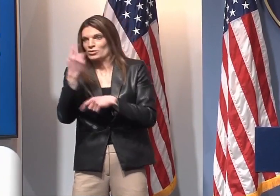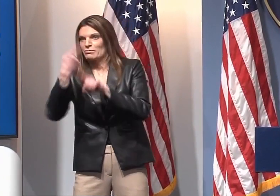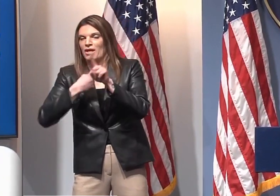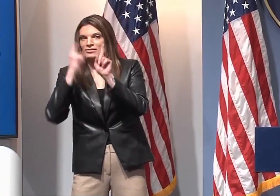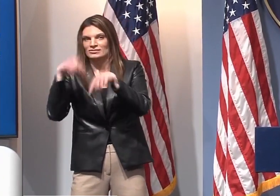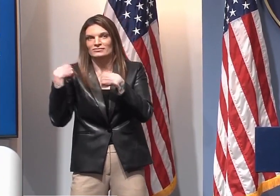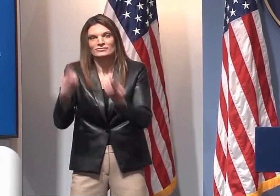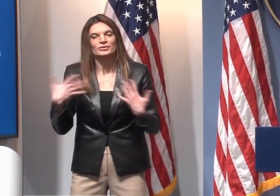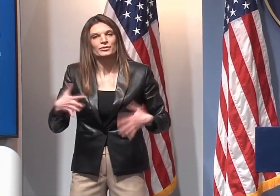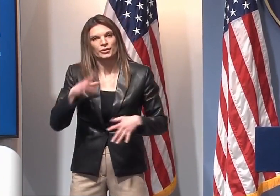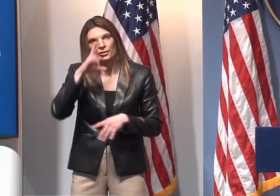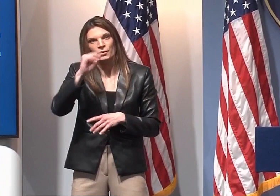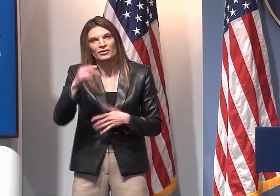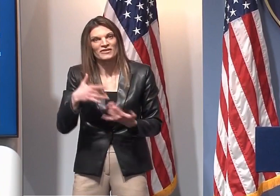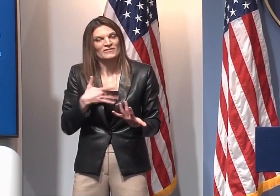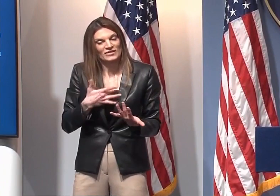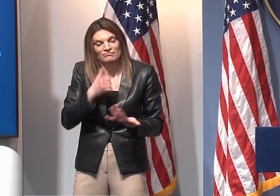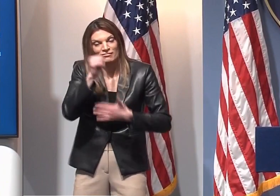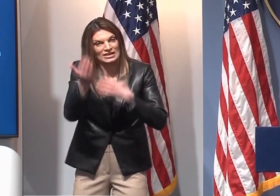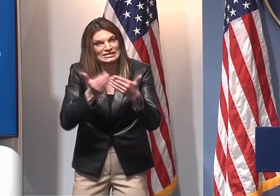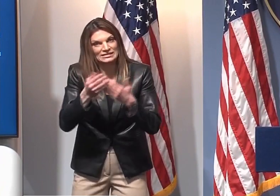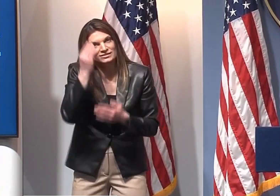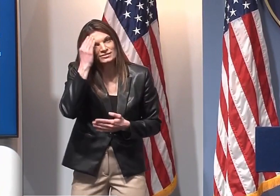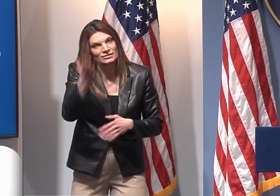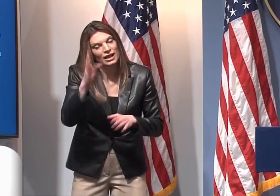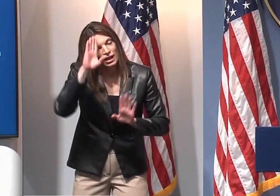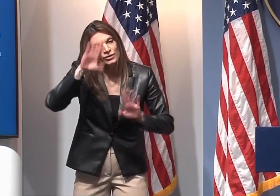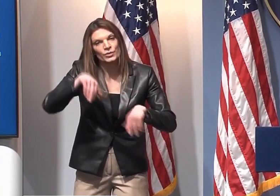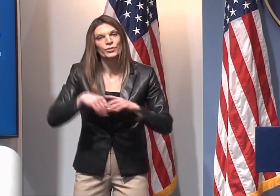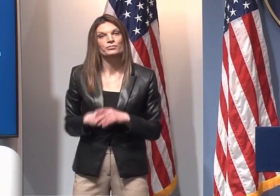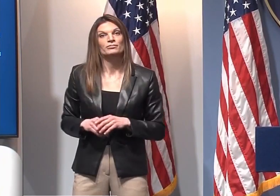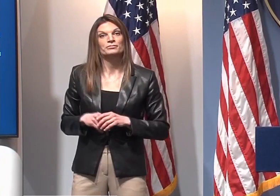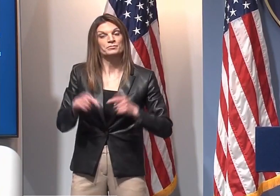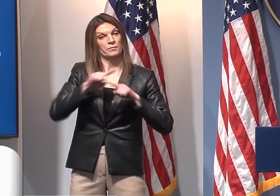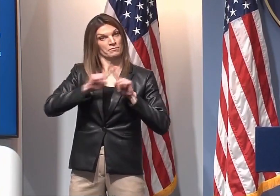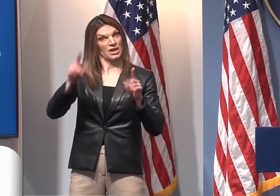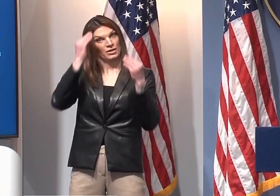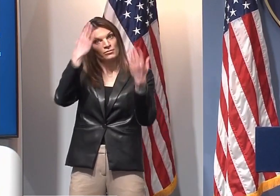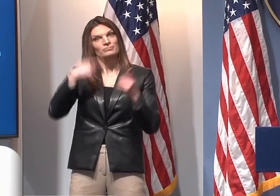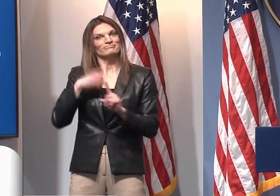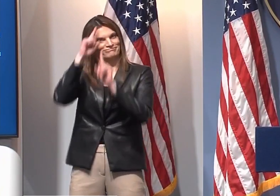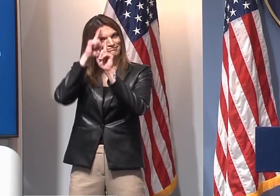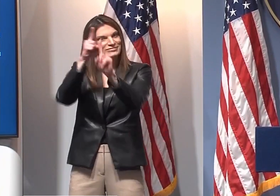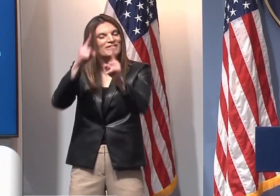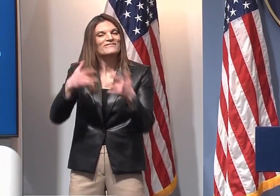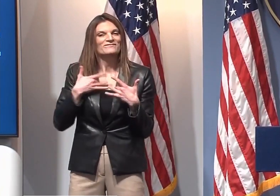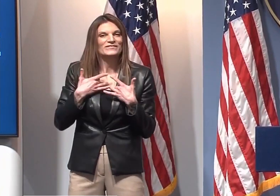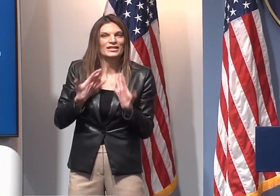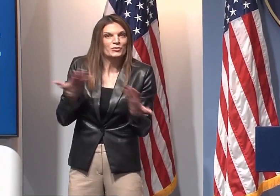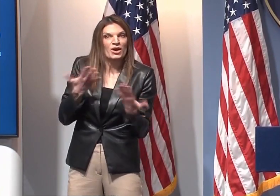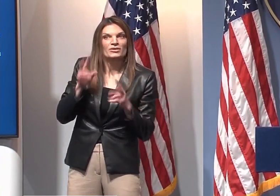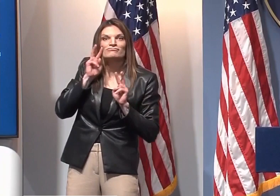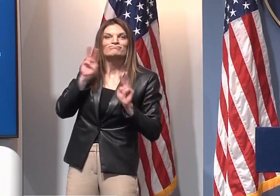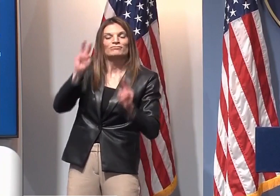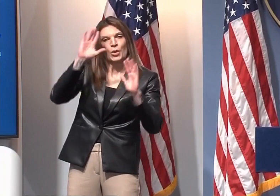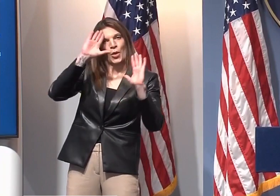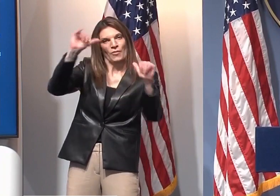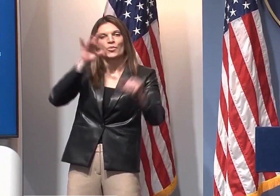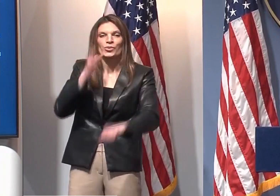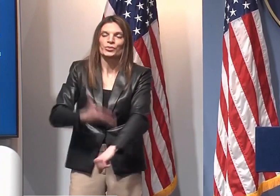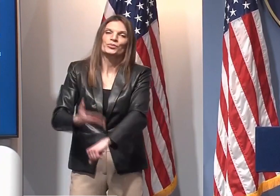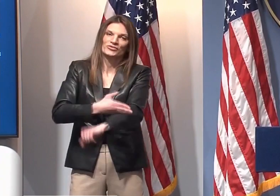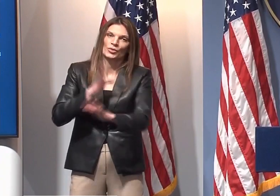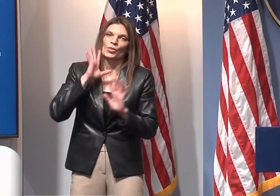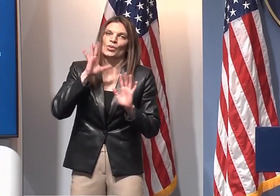of months in Michigan as our cases have climbed. But I still have hope. We know what to do. We just all have to come together and do